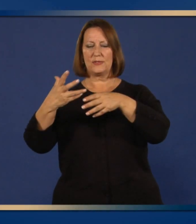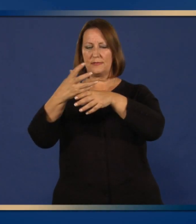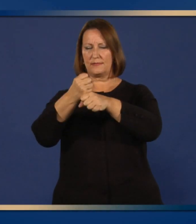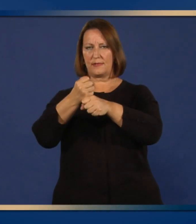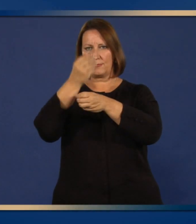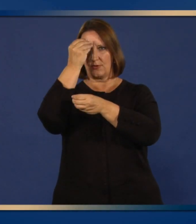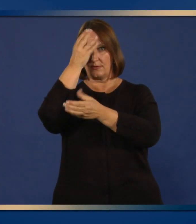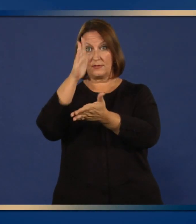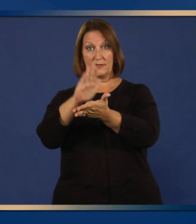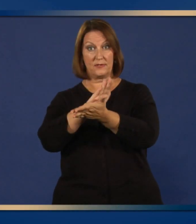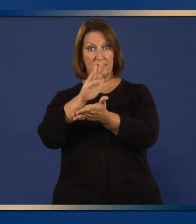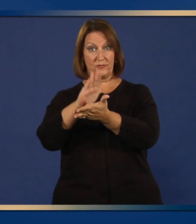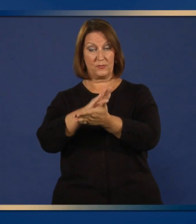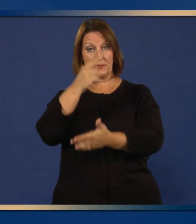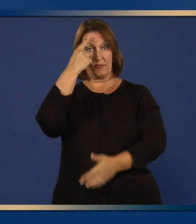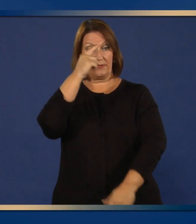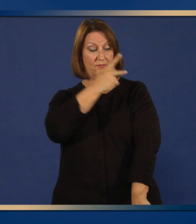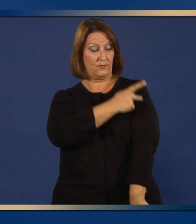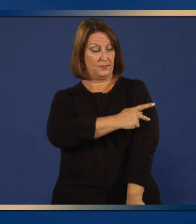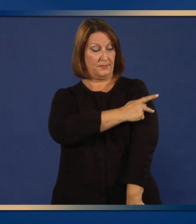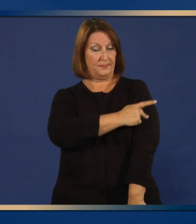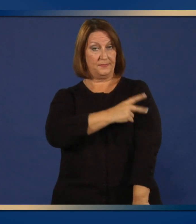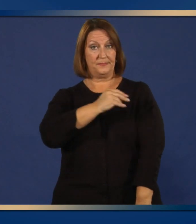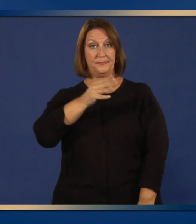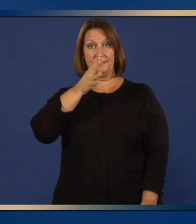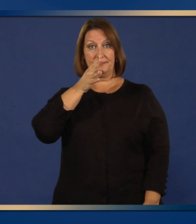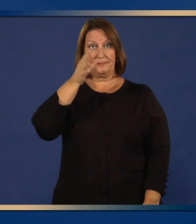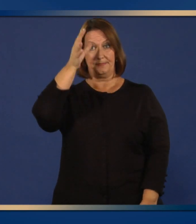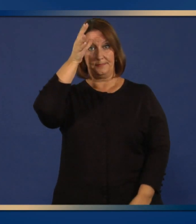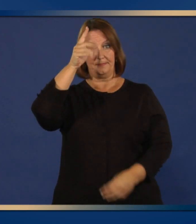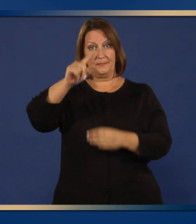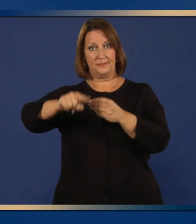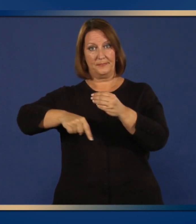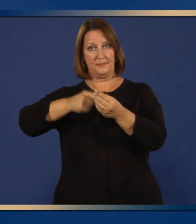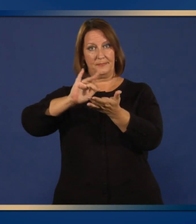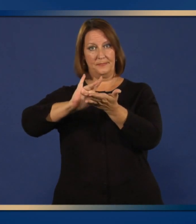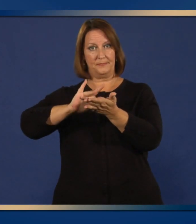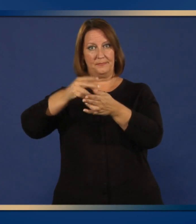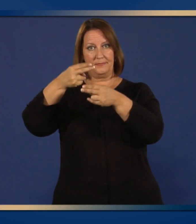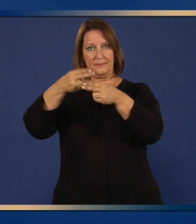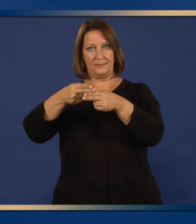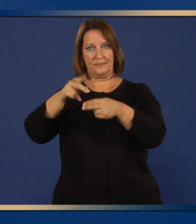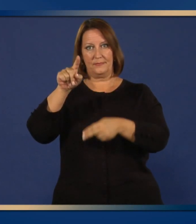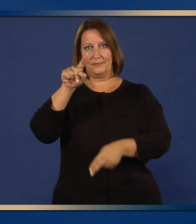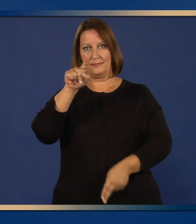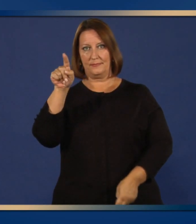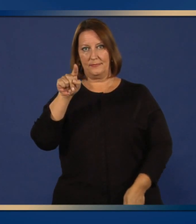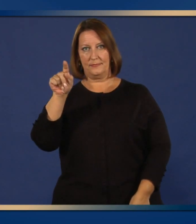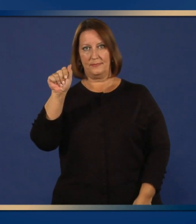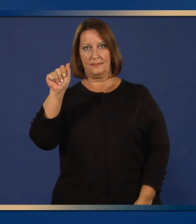Zenamavir Summary Fact Sheet for Patients and Parents.